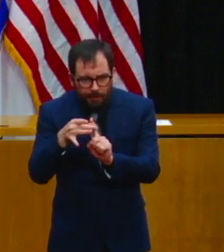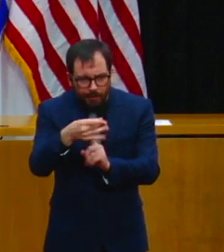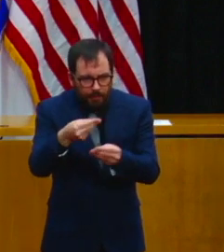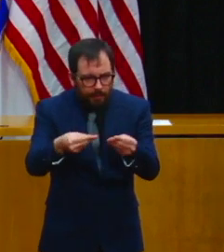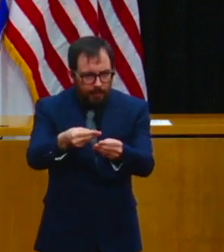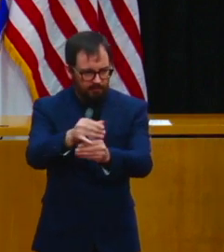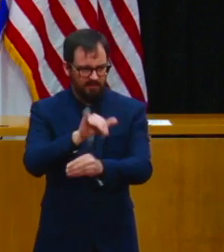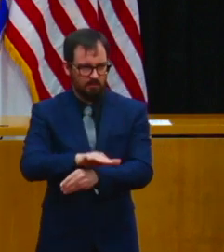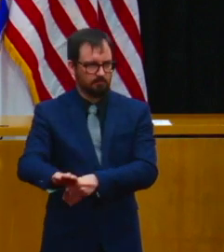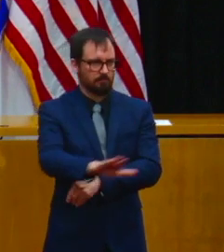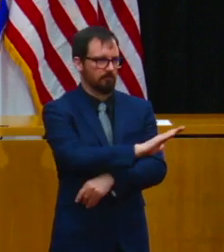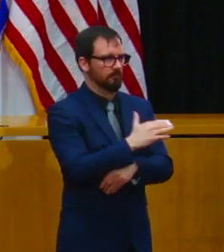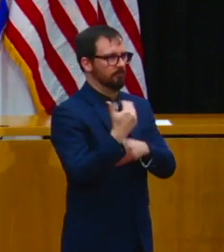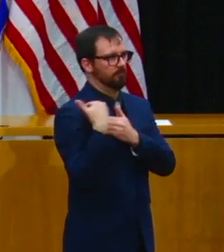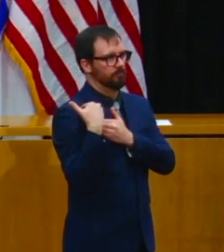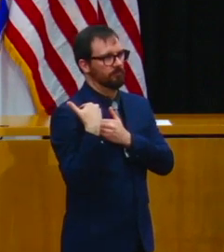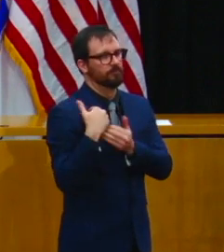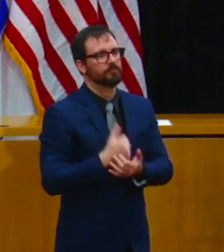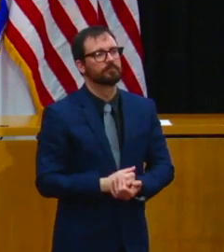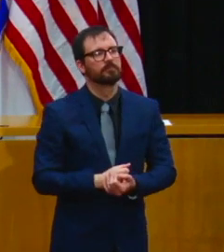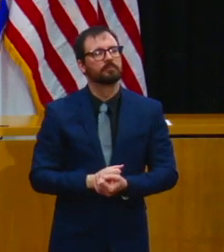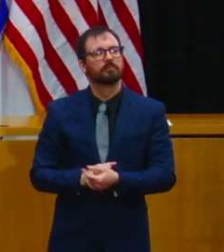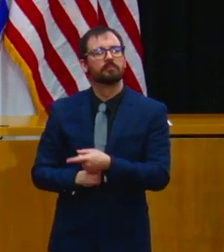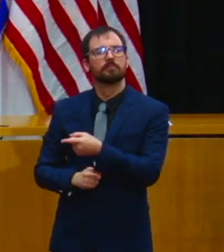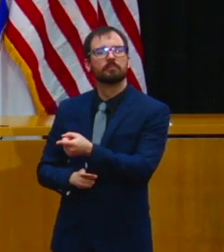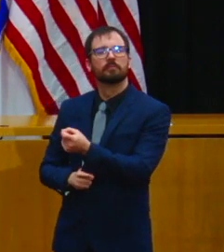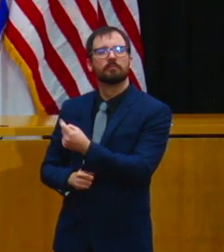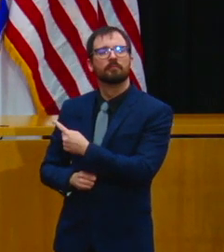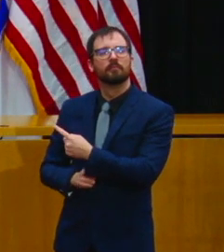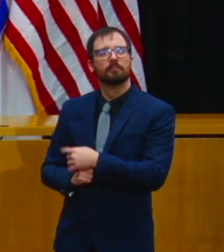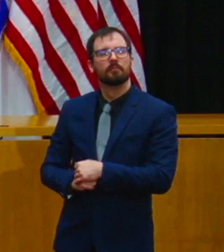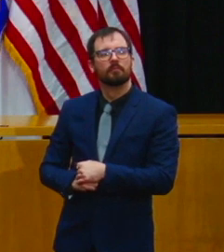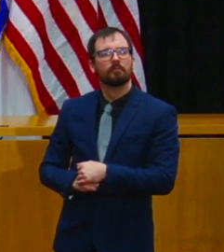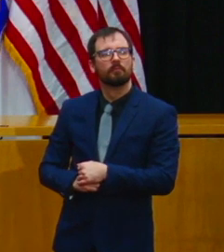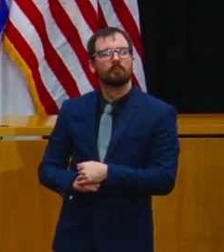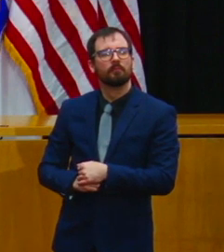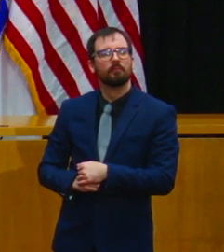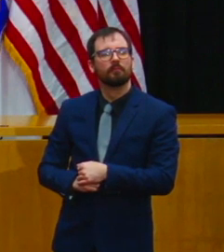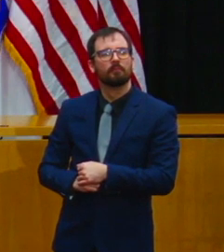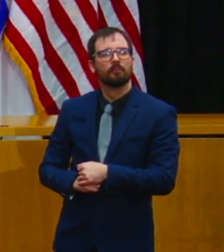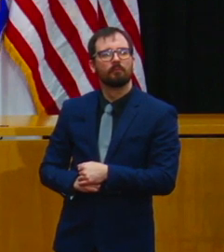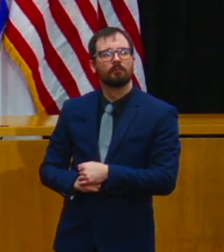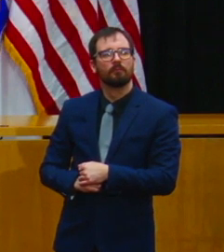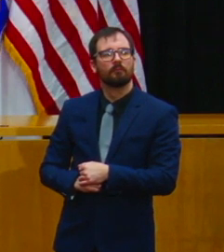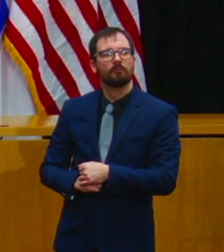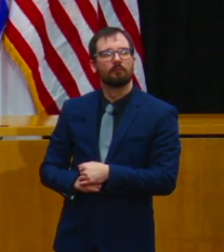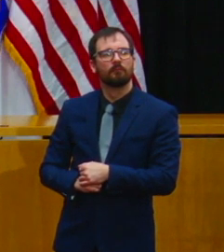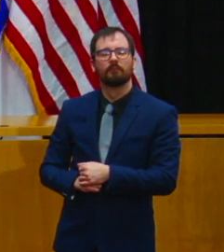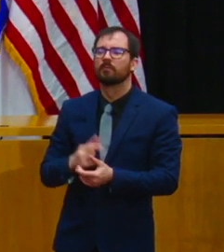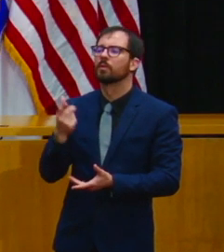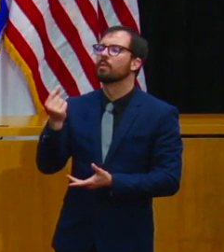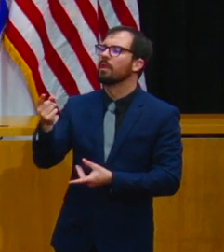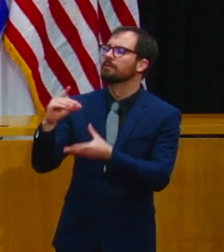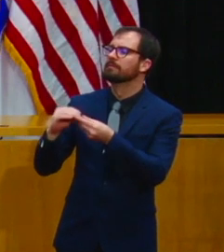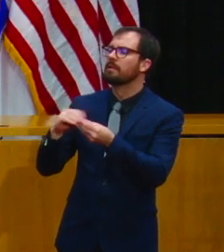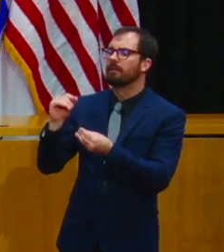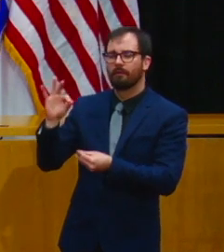public, but you want to know how many cases are in that town. Why shouldn't they have access to